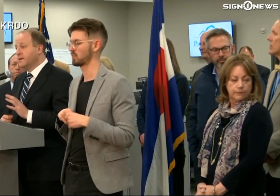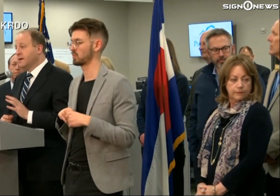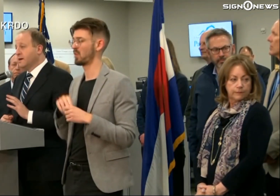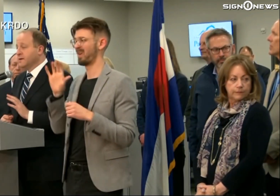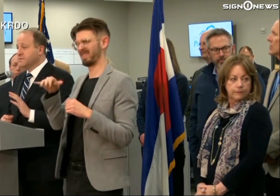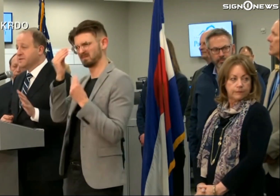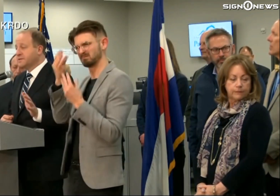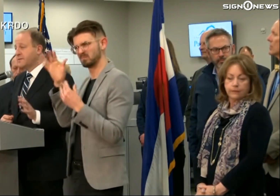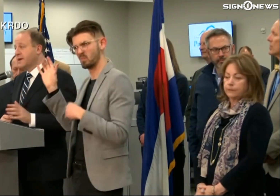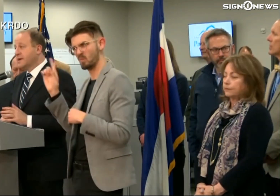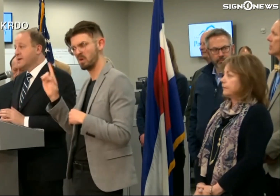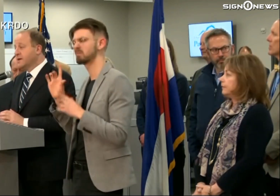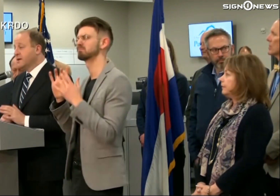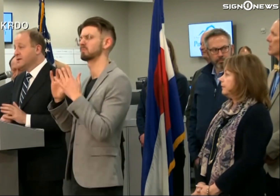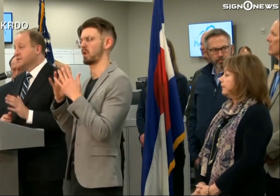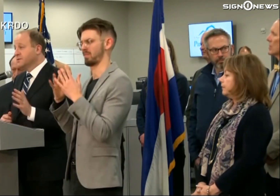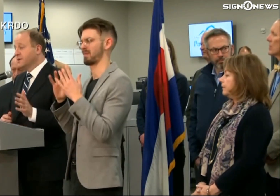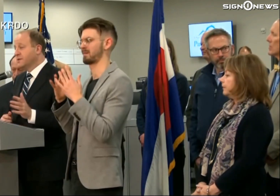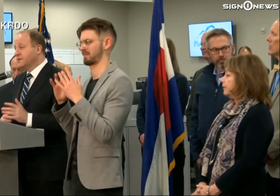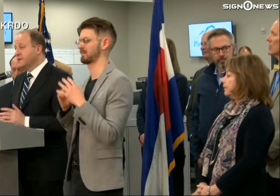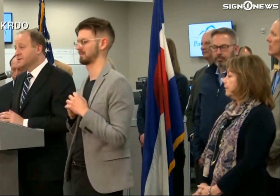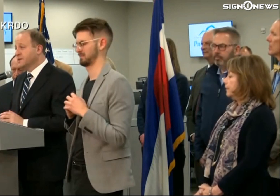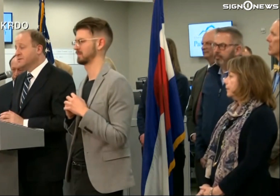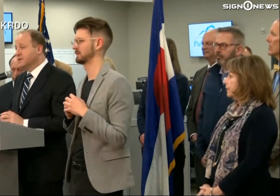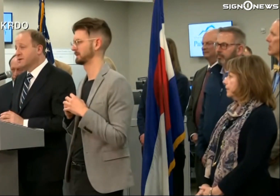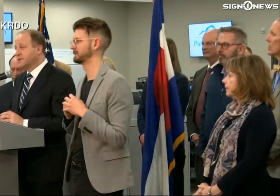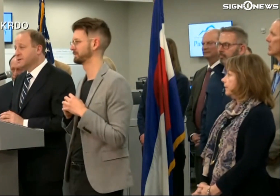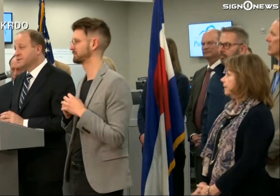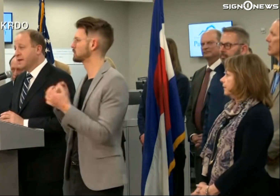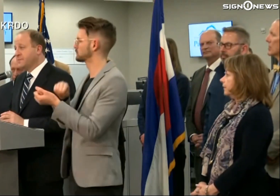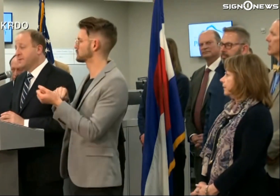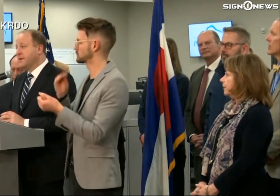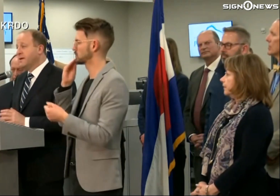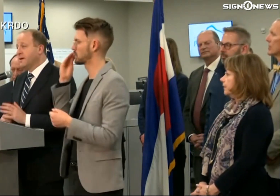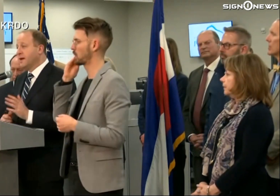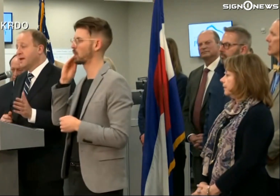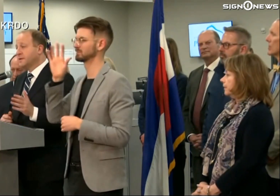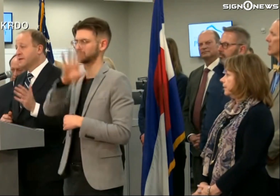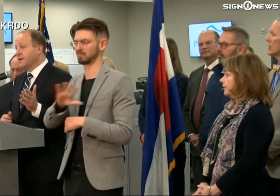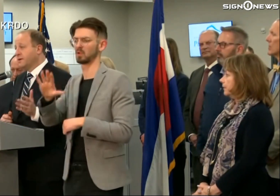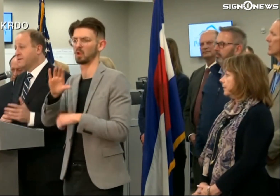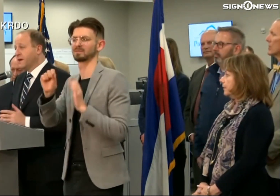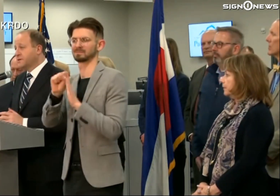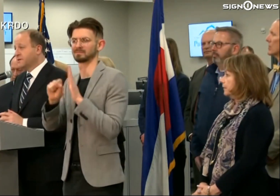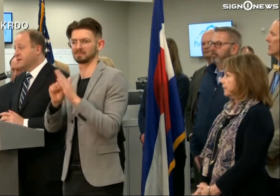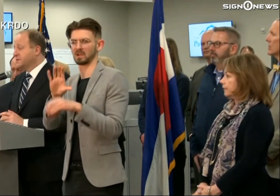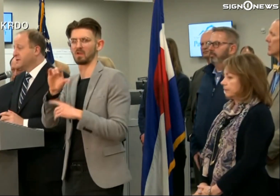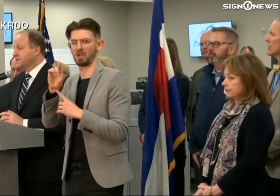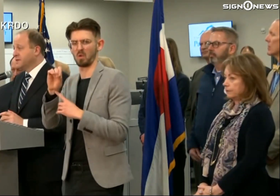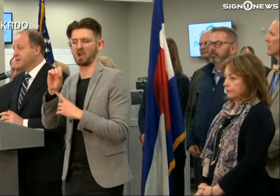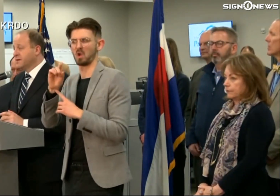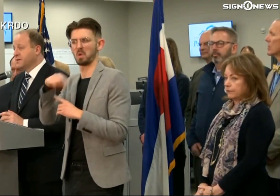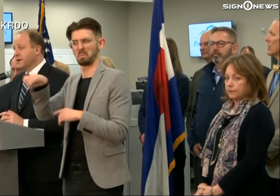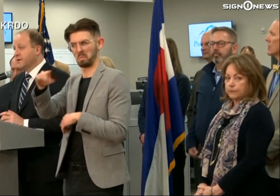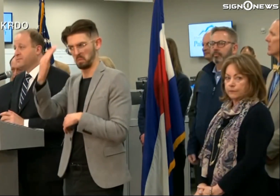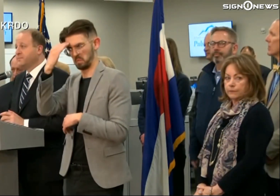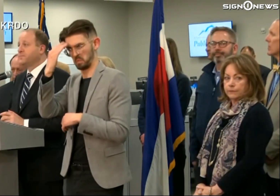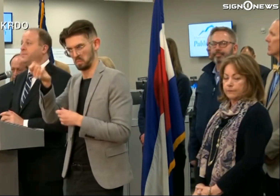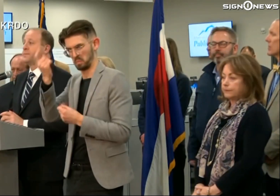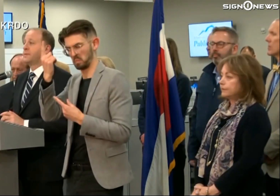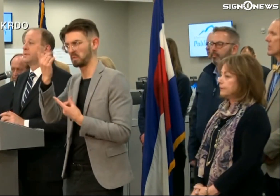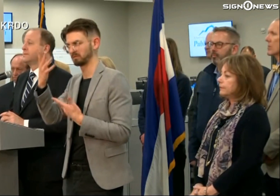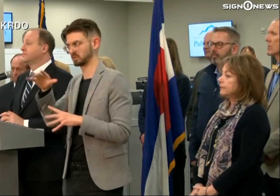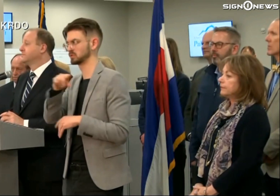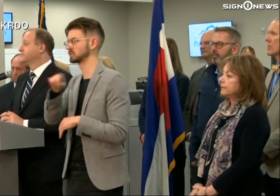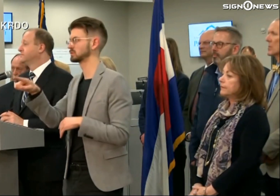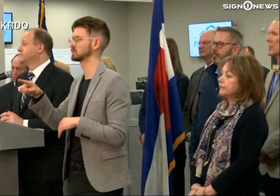online. It's been disseminated in calls with the nursing homes across our state, and it's now in effect across the state of Colorado.